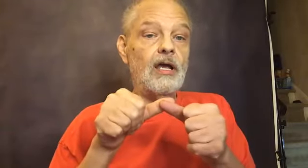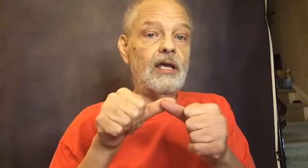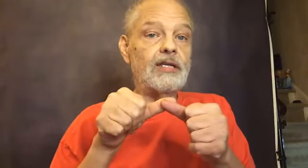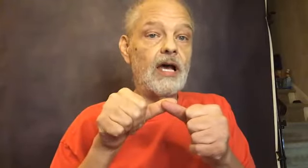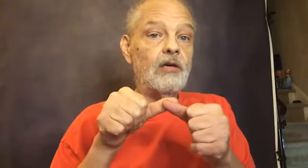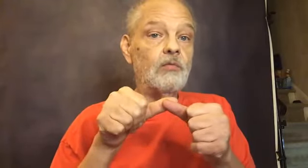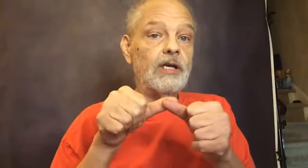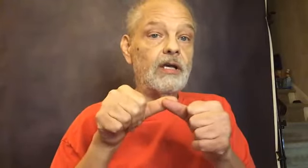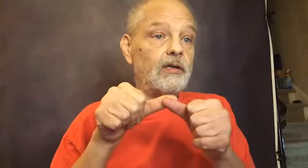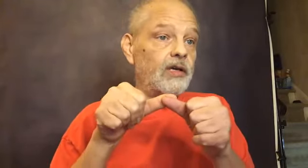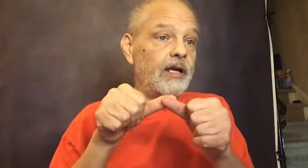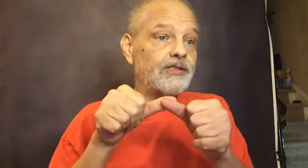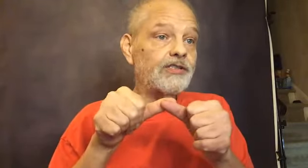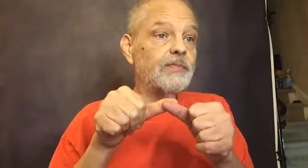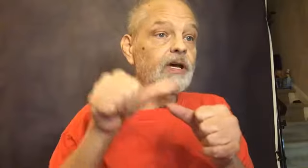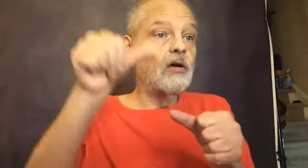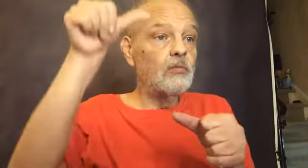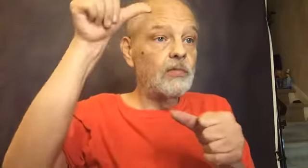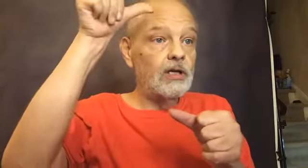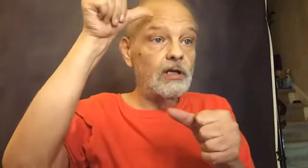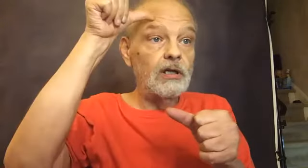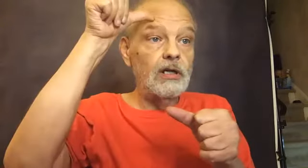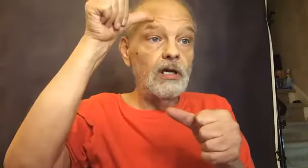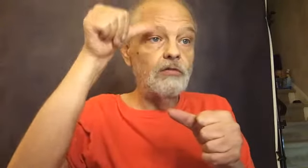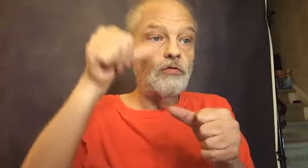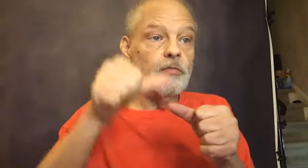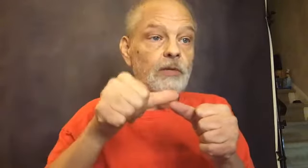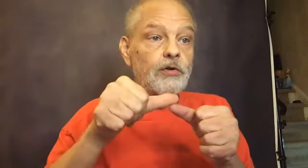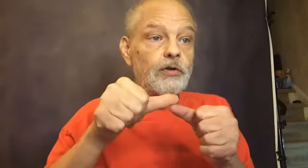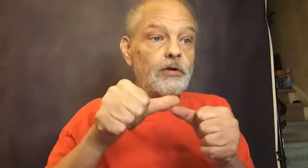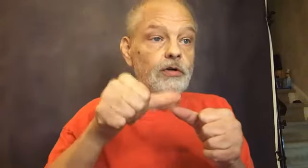In time, it has just become remember.